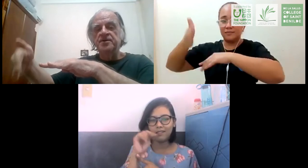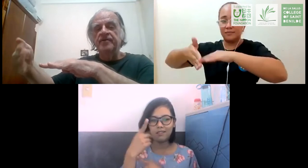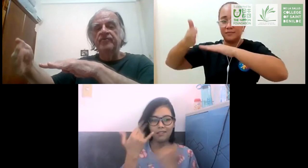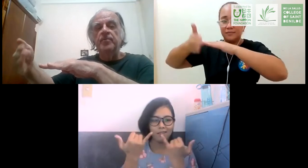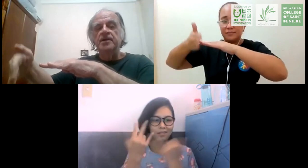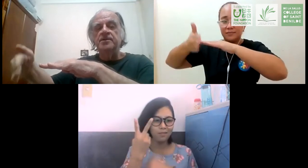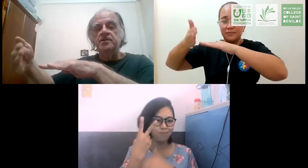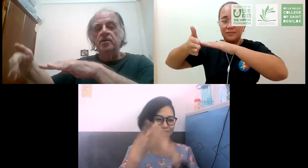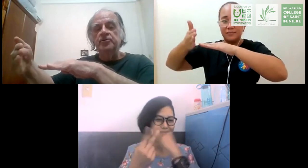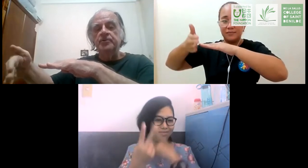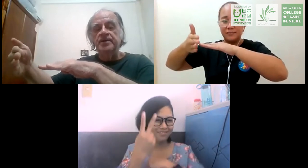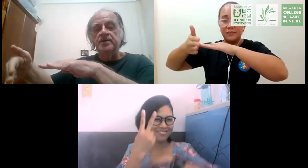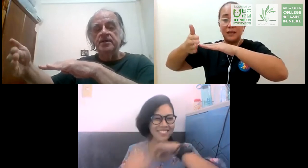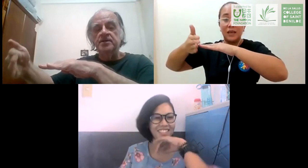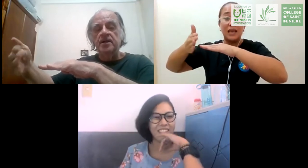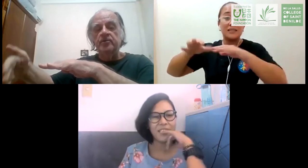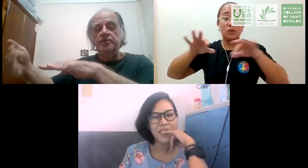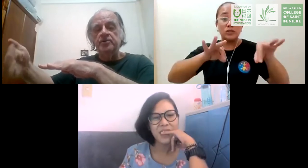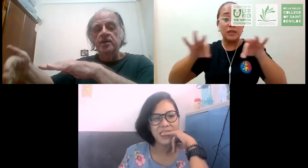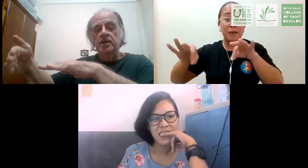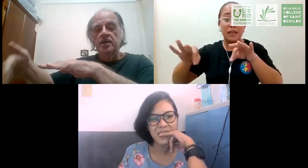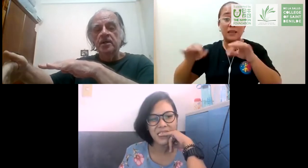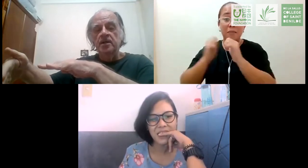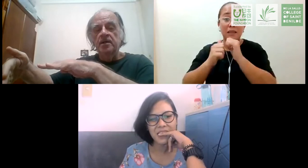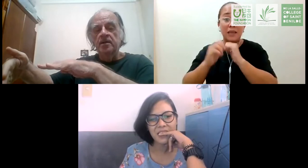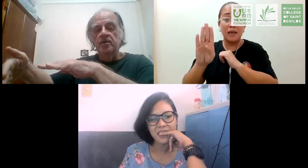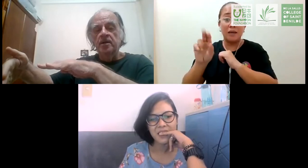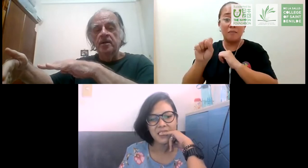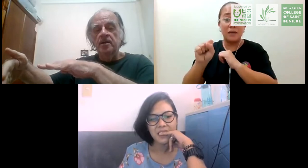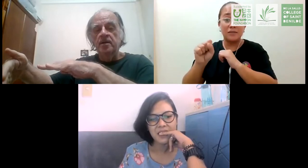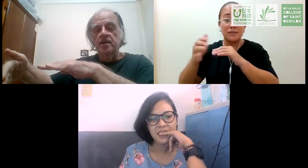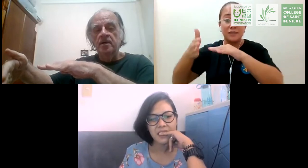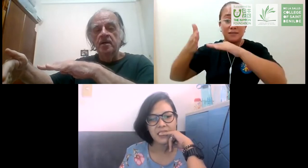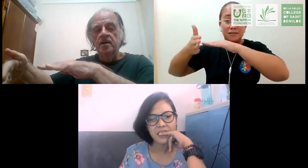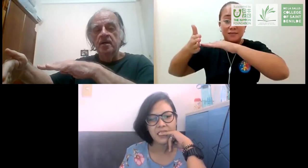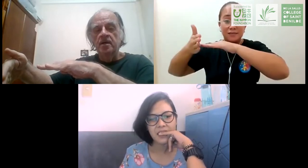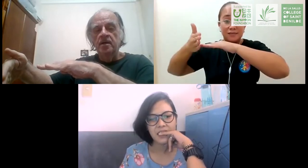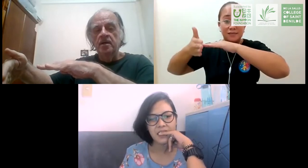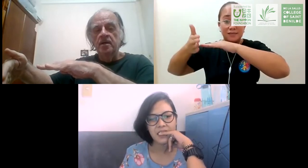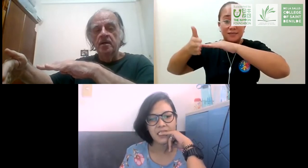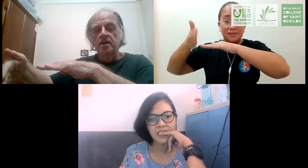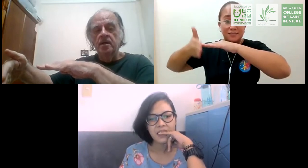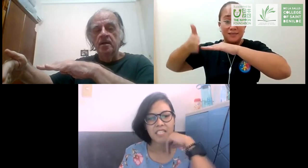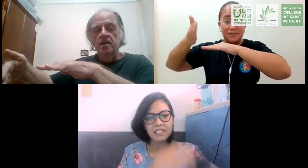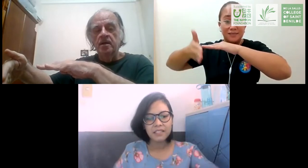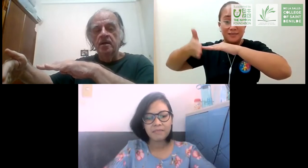Okay, this is sign for bus in Ho Chi Minh City Sign Language. Okay.